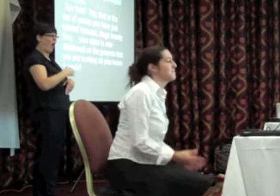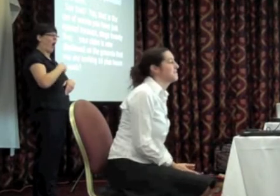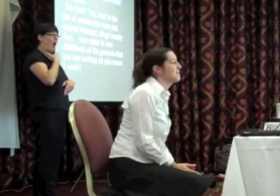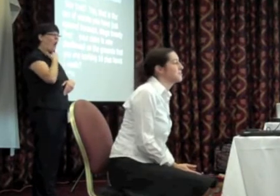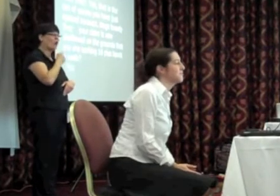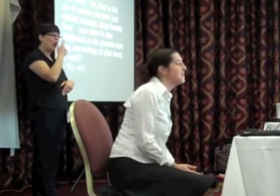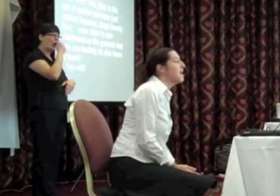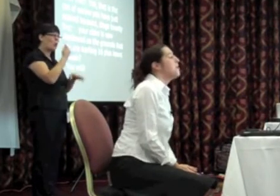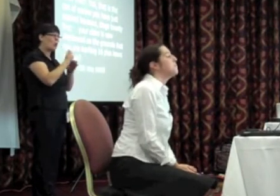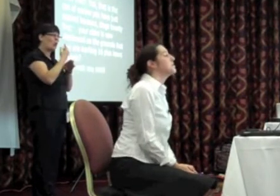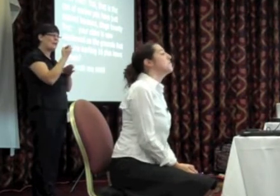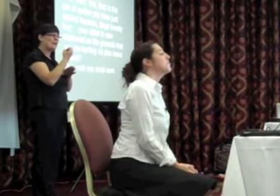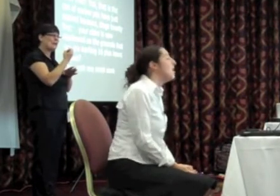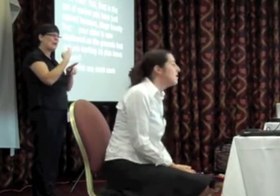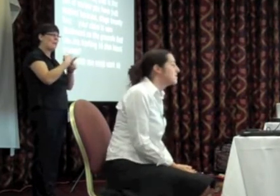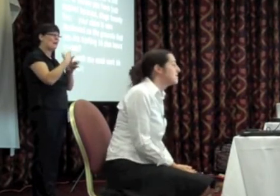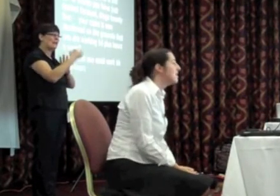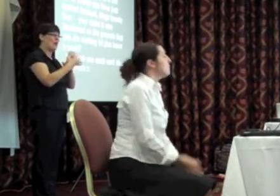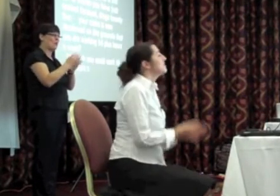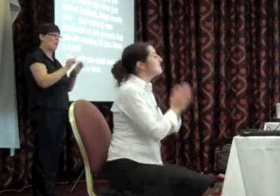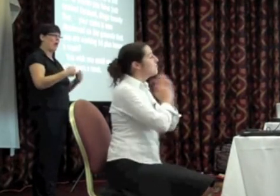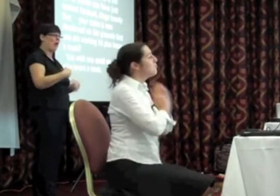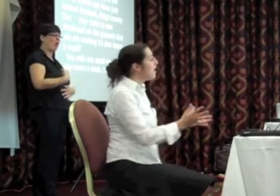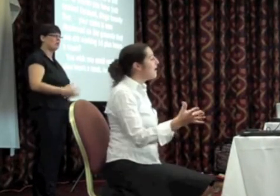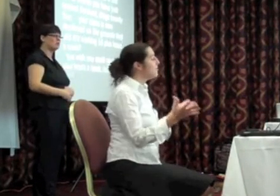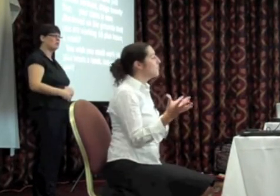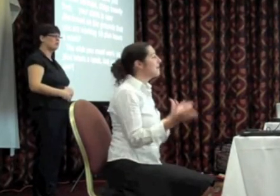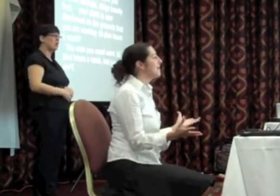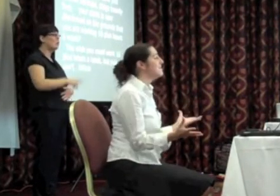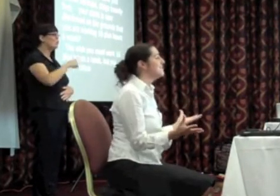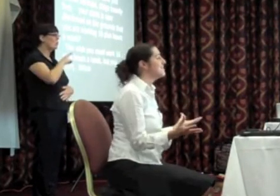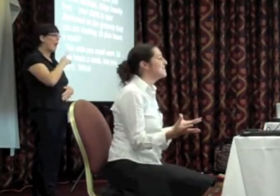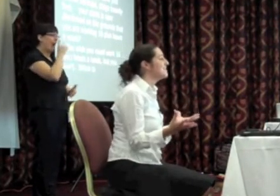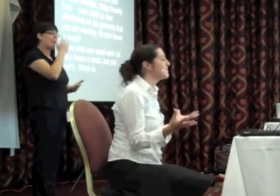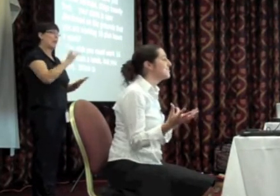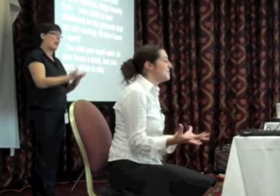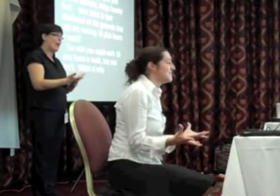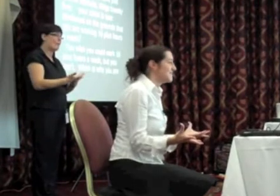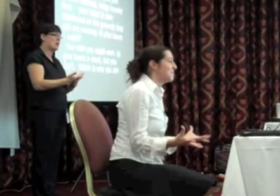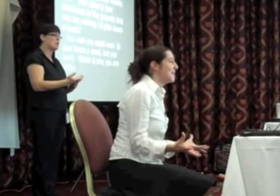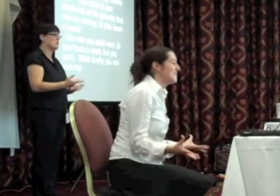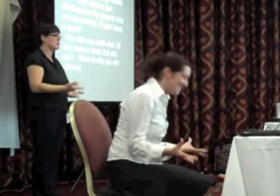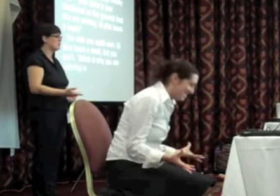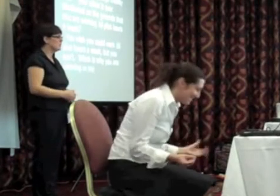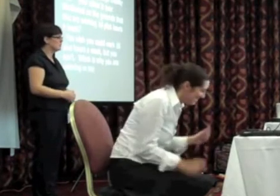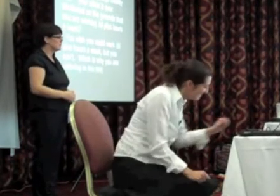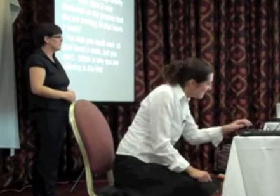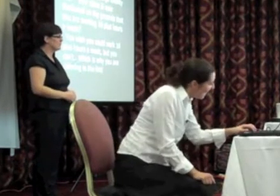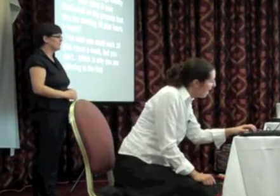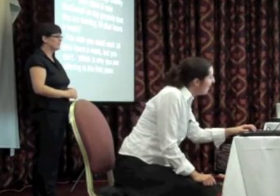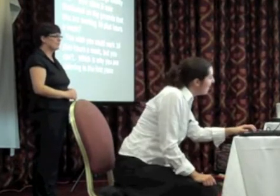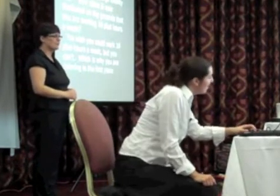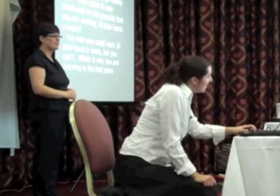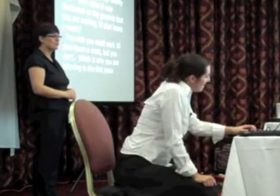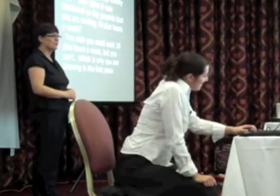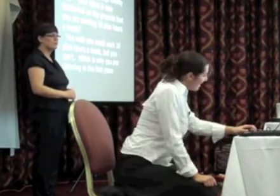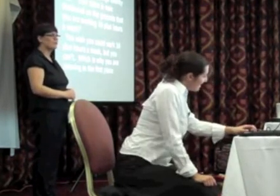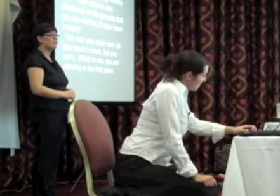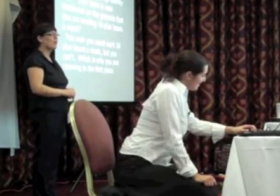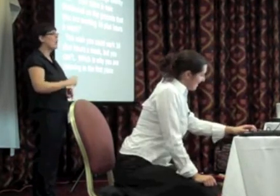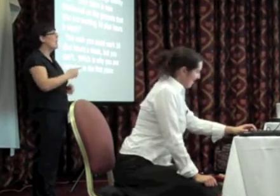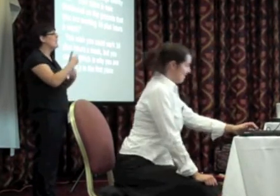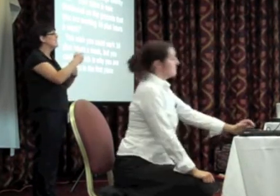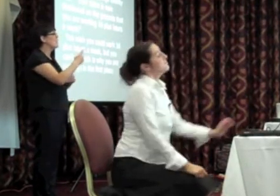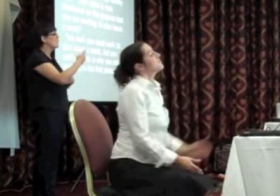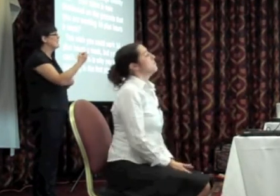work 16 plus hours a week, but you can't, which is why you're claiming in the first place.